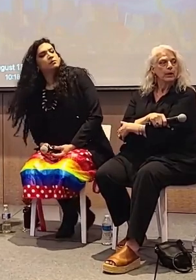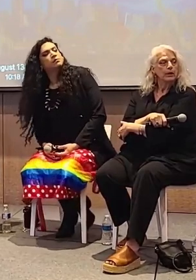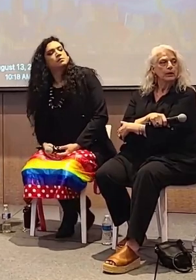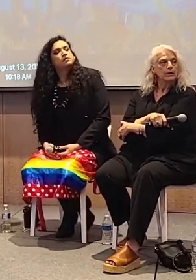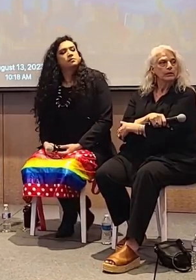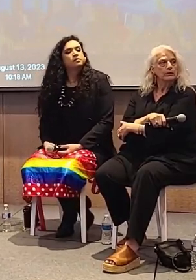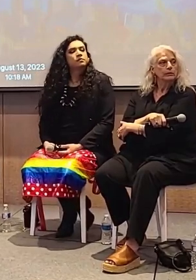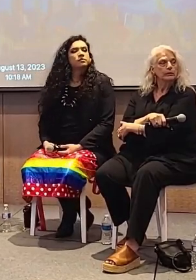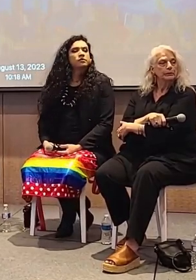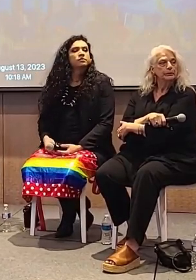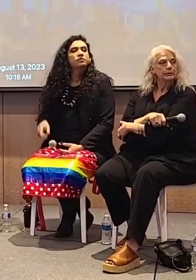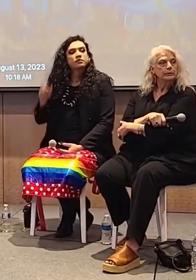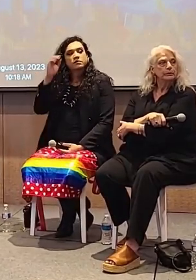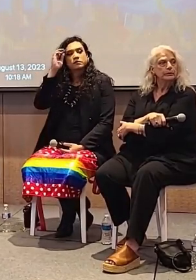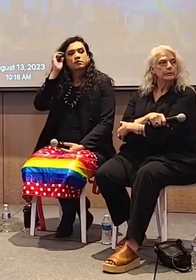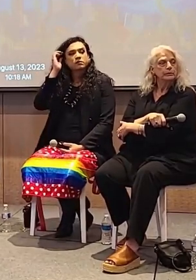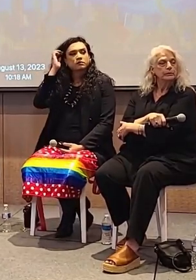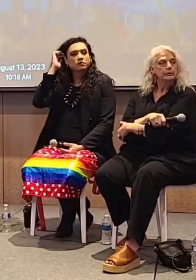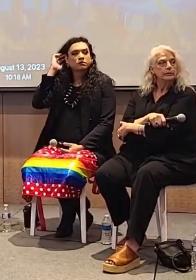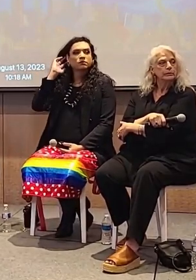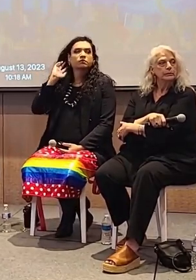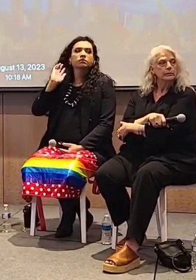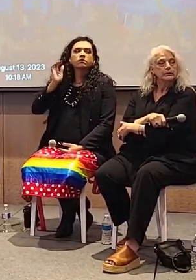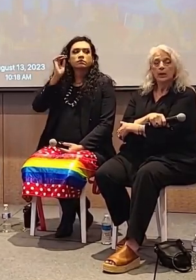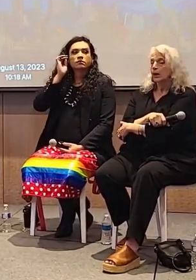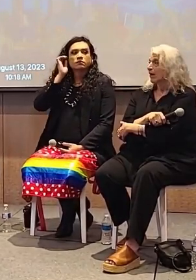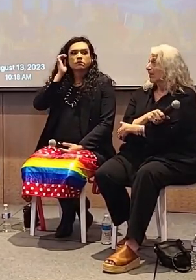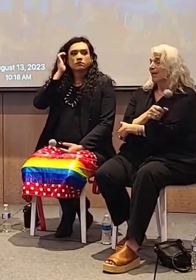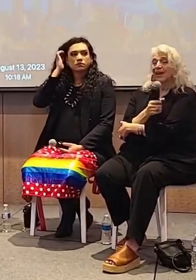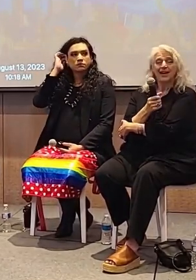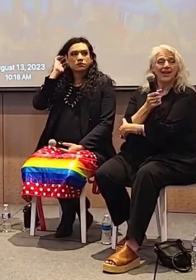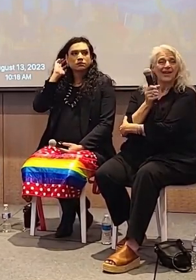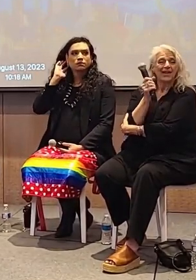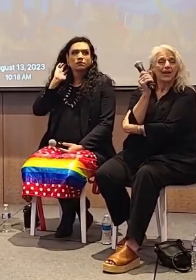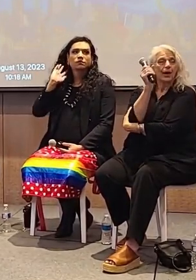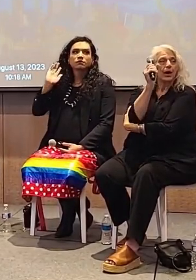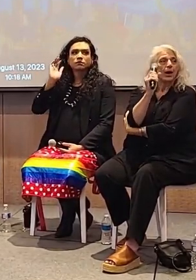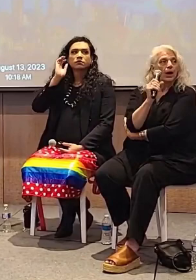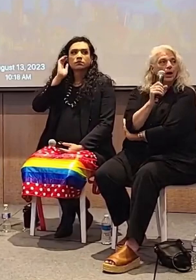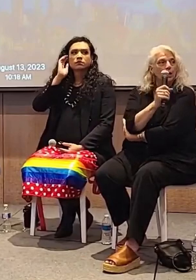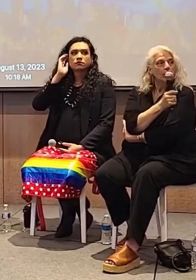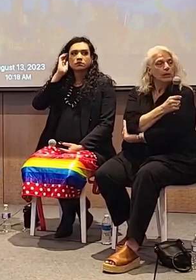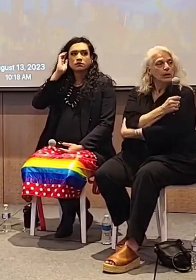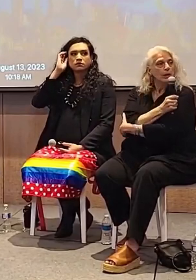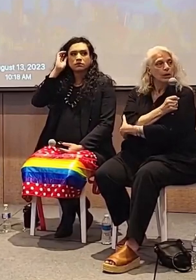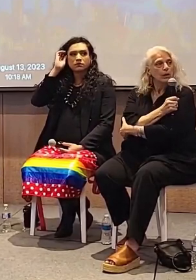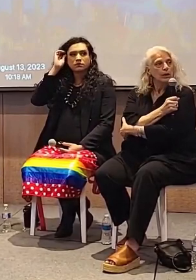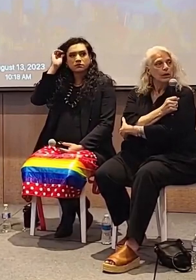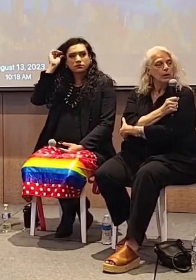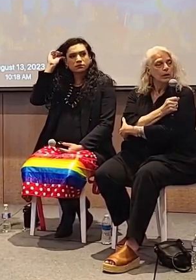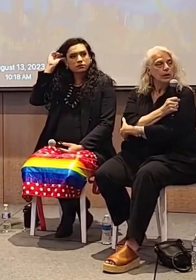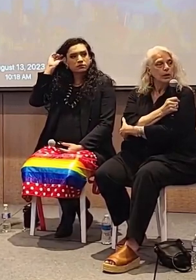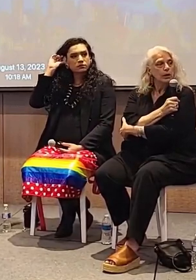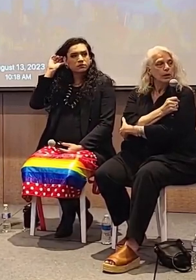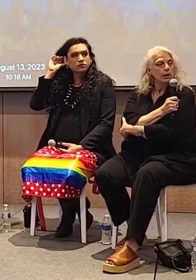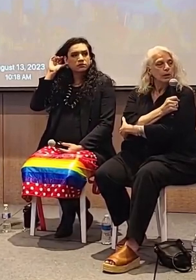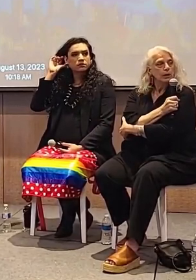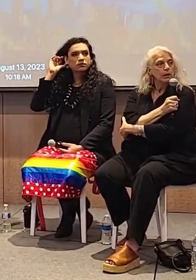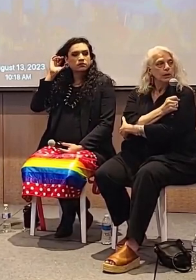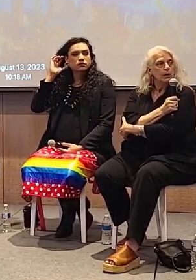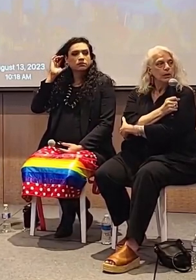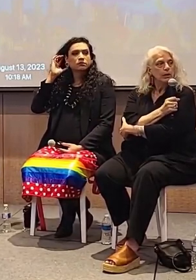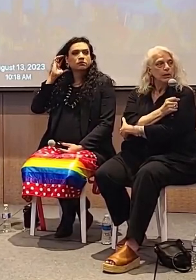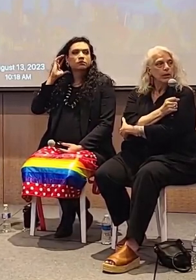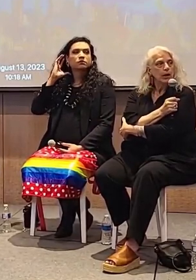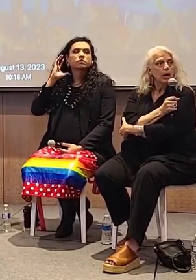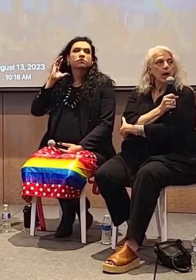authentically, like, I'm going to put on my zombie makeup and play a song and on the harp, and, you know, do we need to focus on what we think